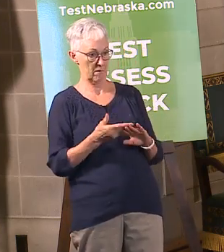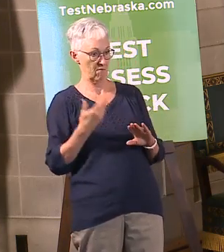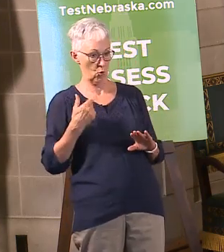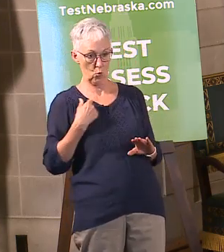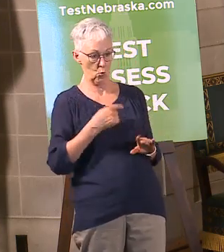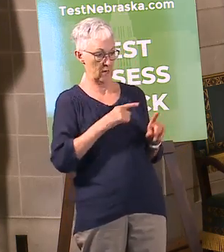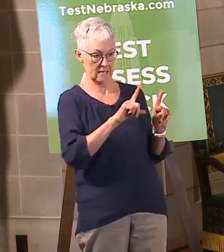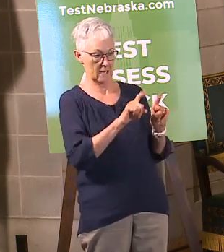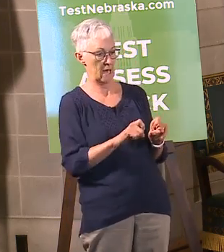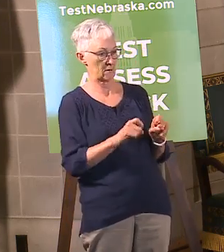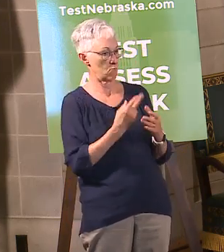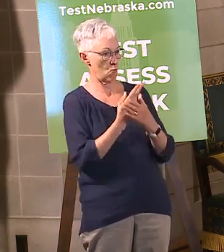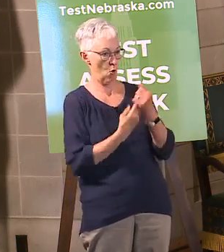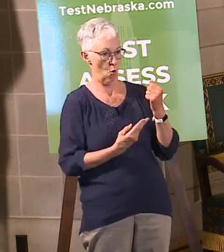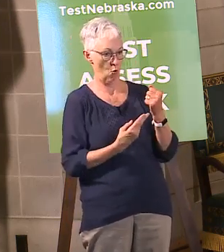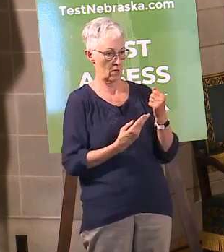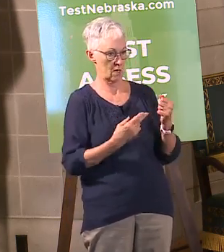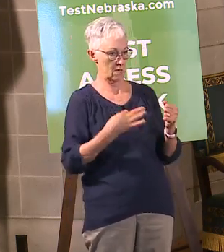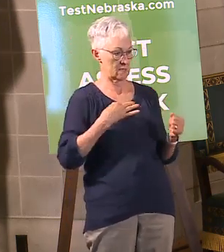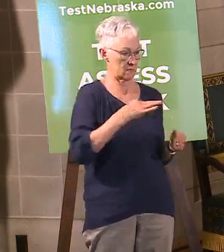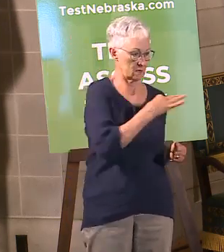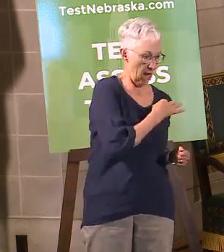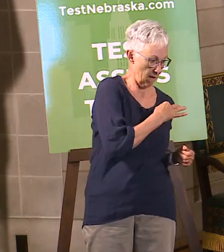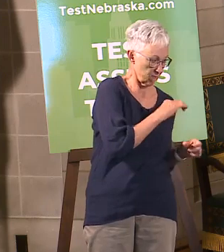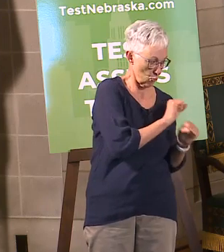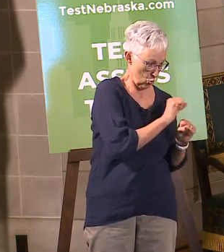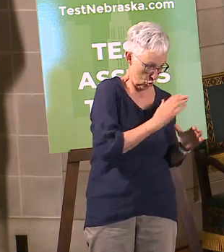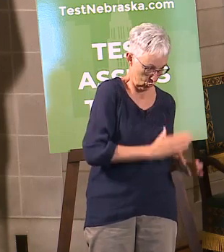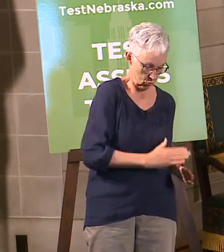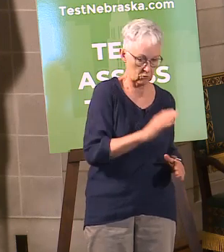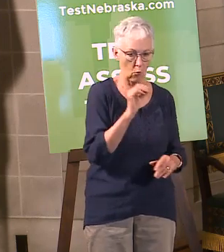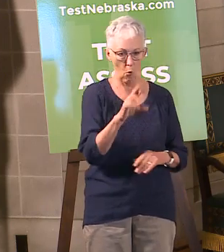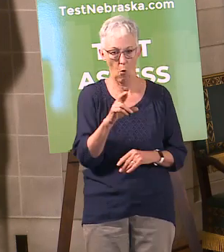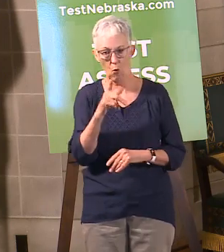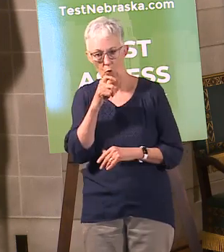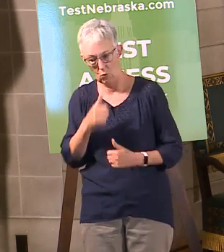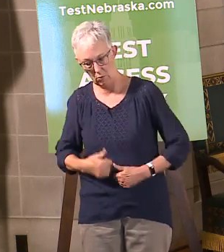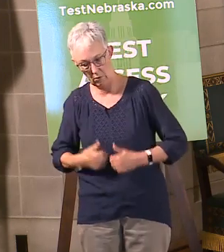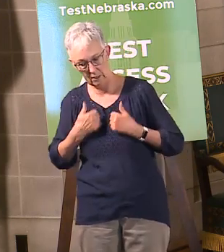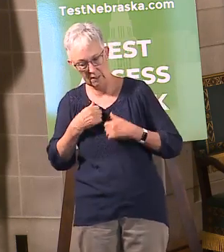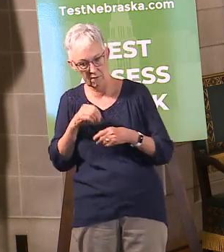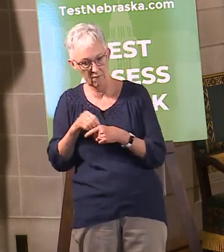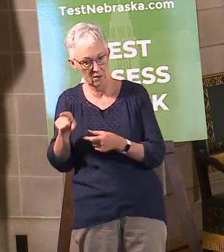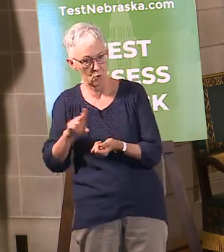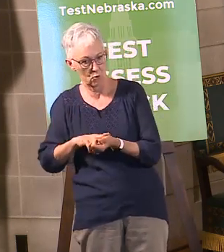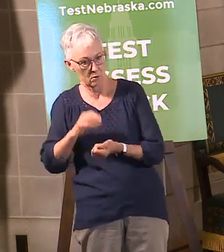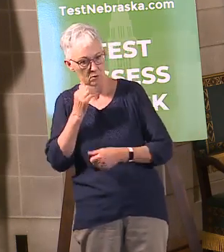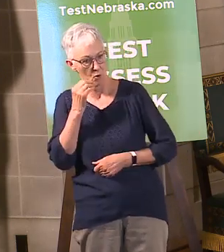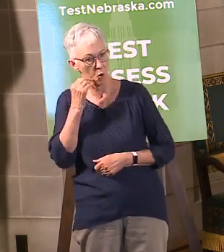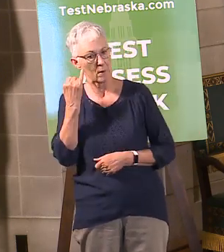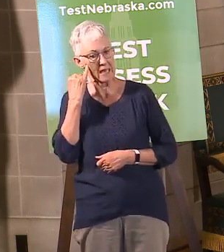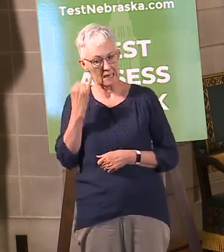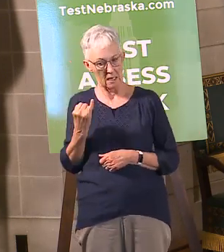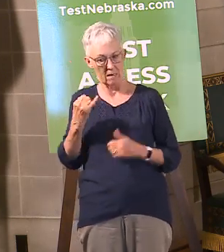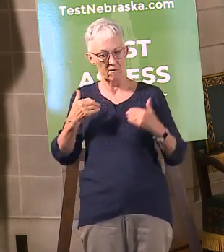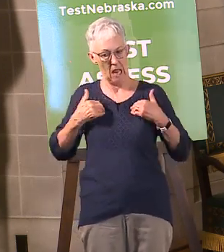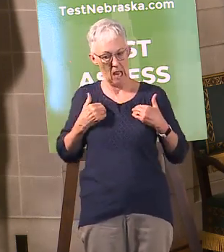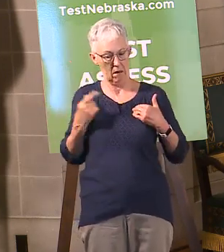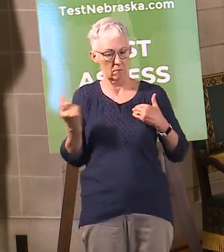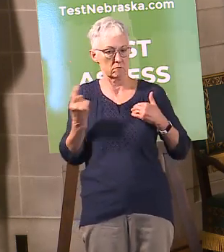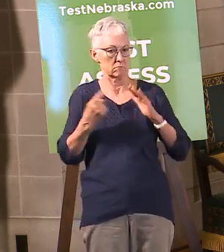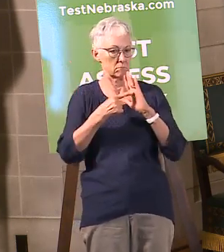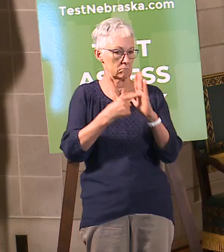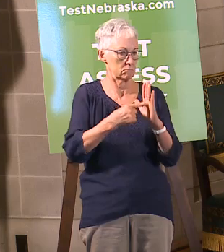both staff and residents in these facilities, if they are identified with symptoms. Currently, we're prioritizing